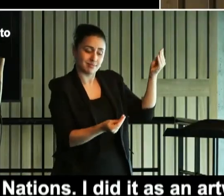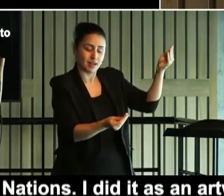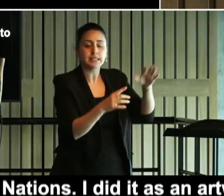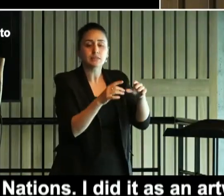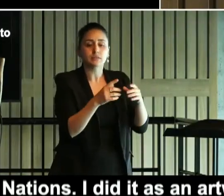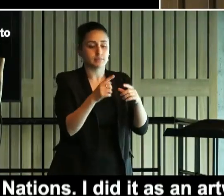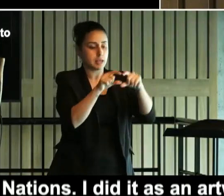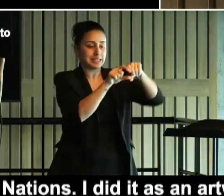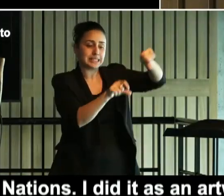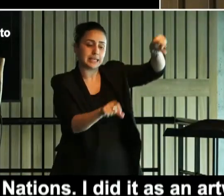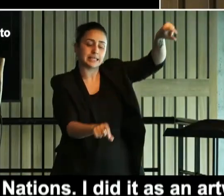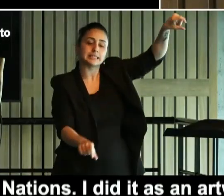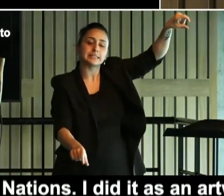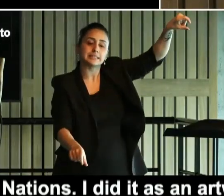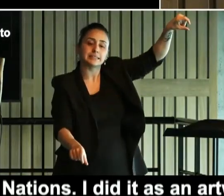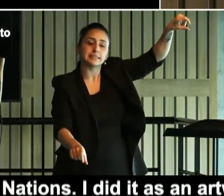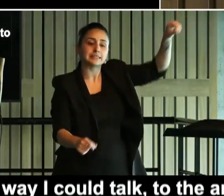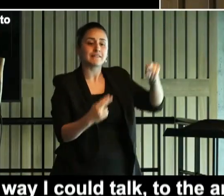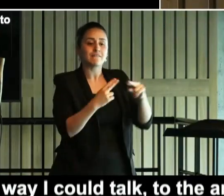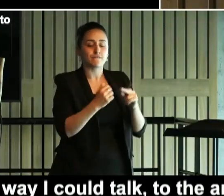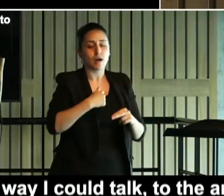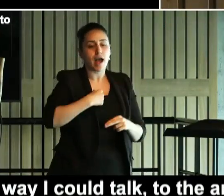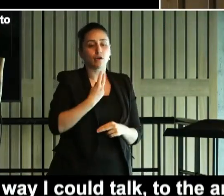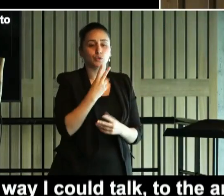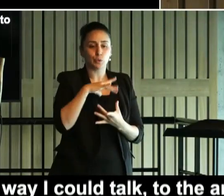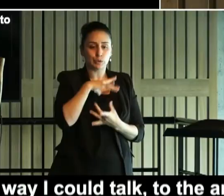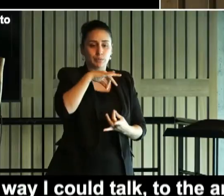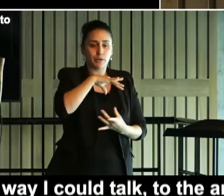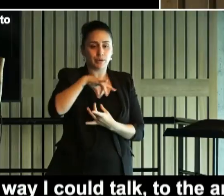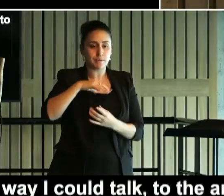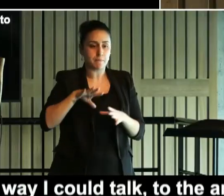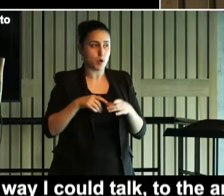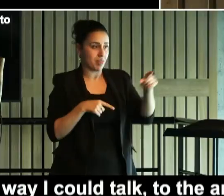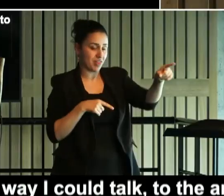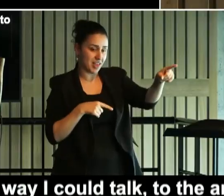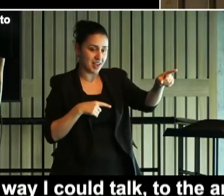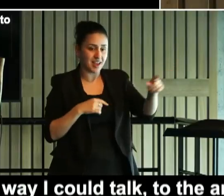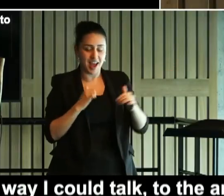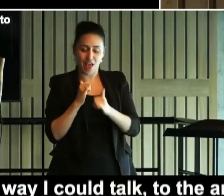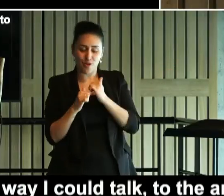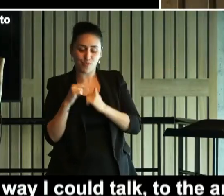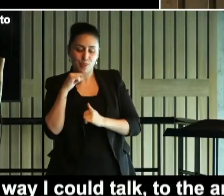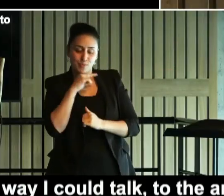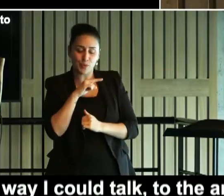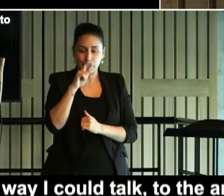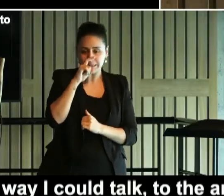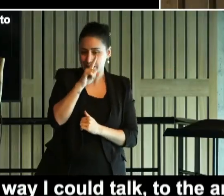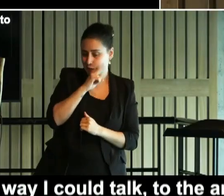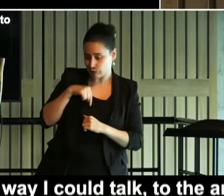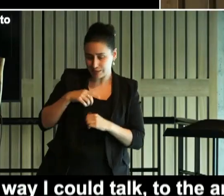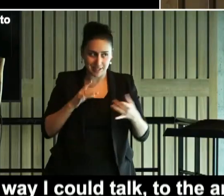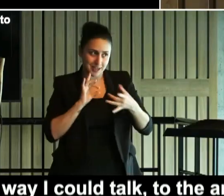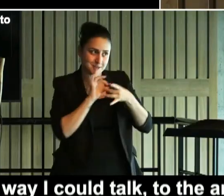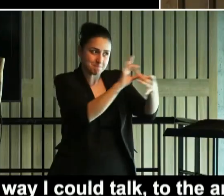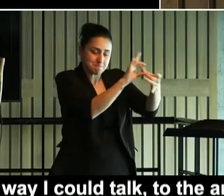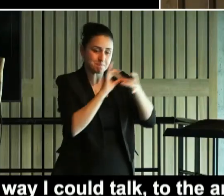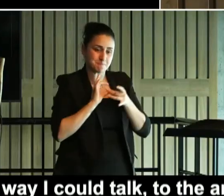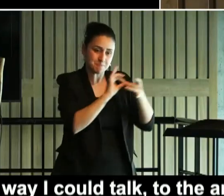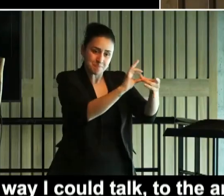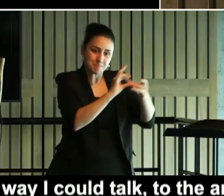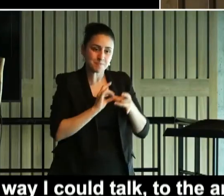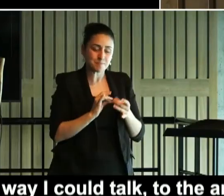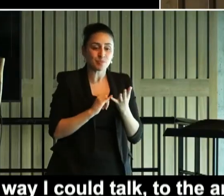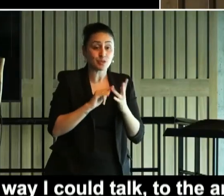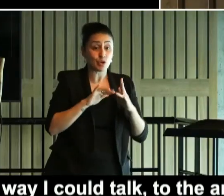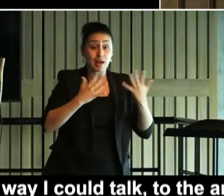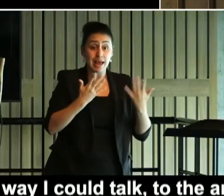our two-spirit mob in Canada and our brother boy and sister girls out here. So, and now, very beautifully, when the Canadian minister does